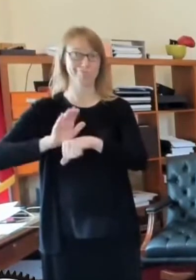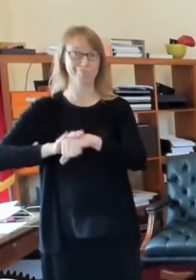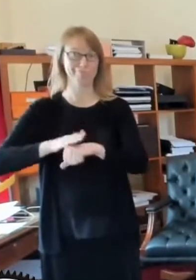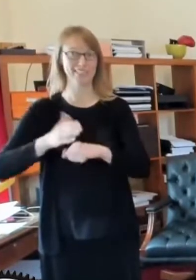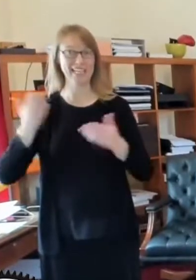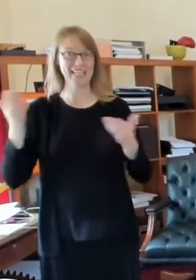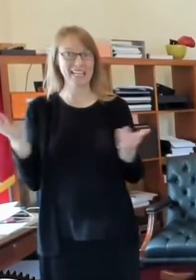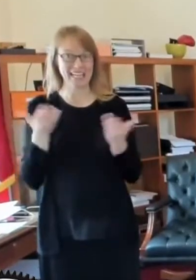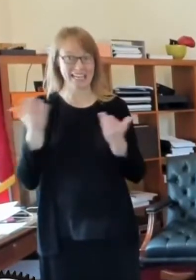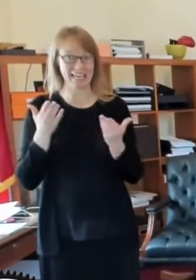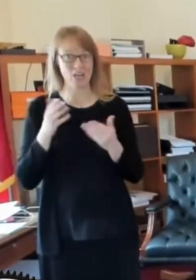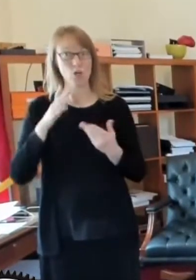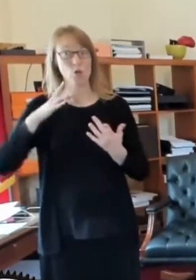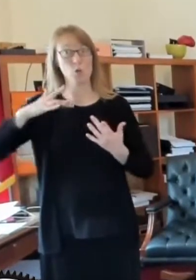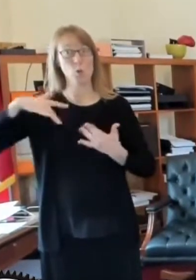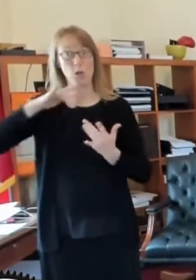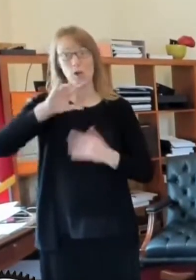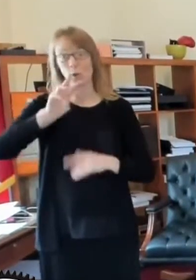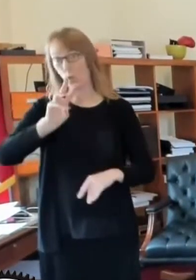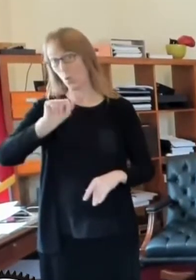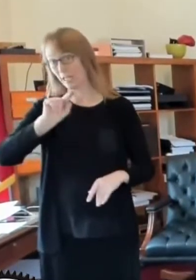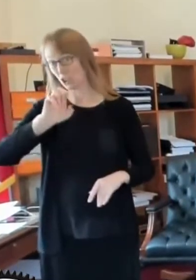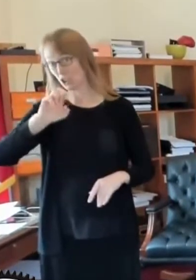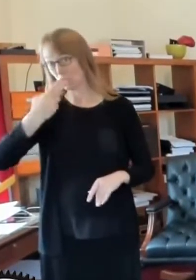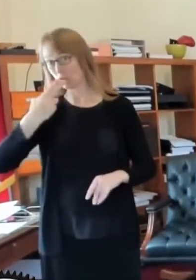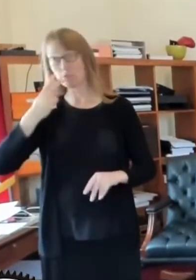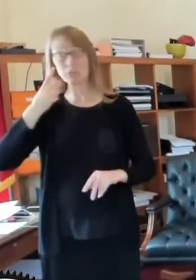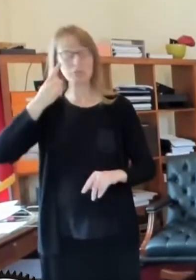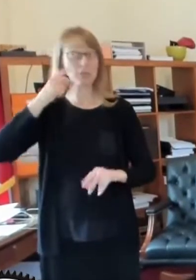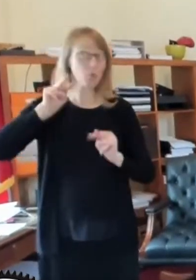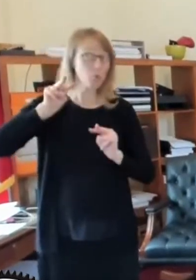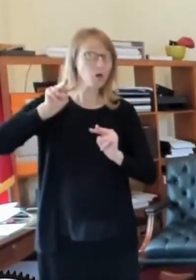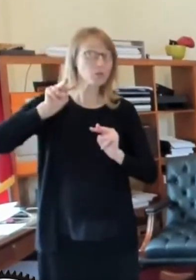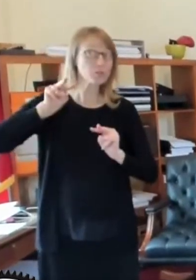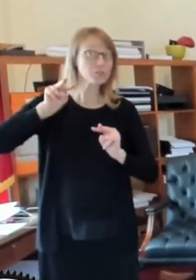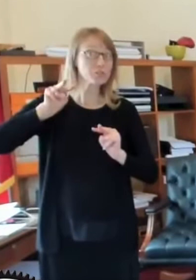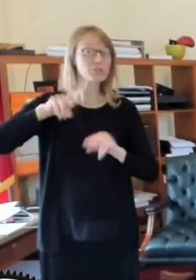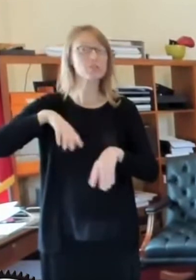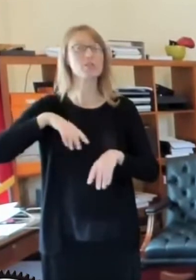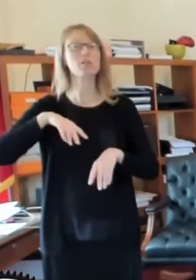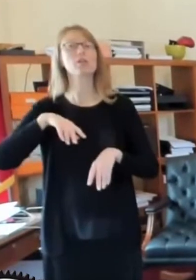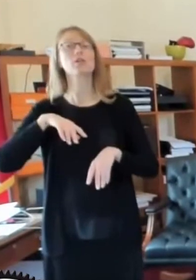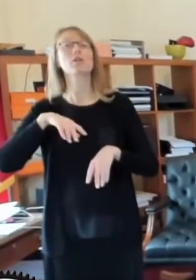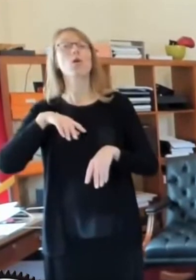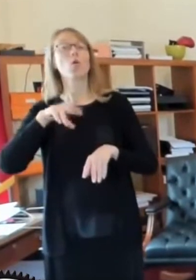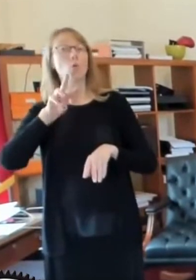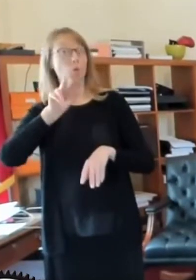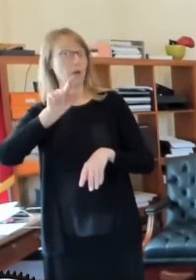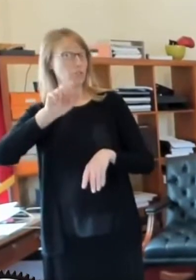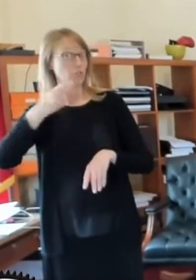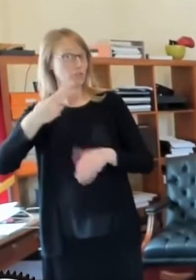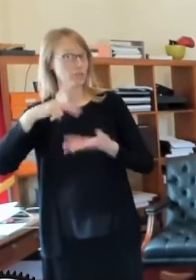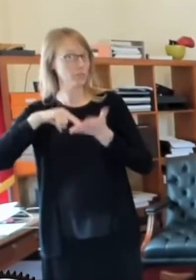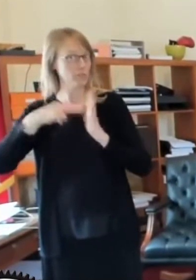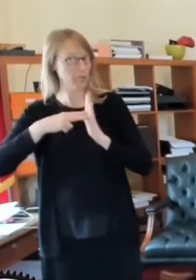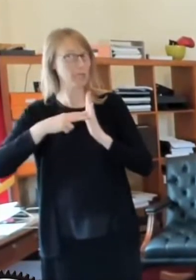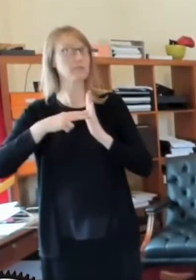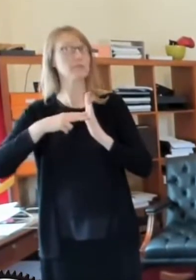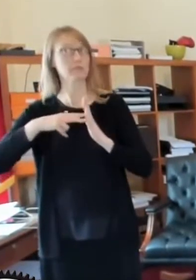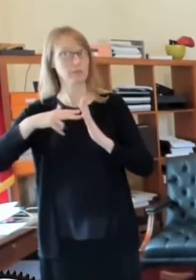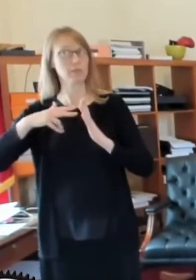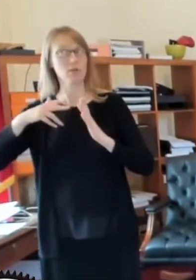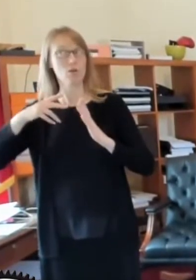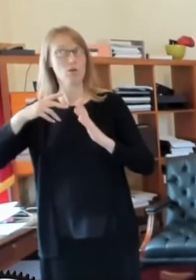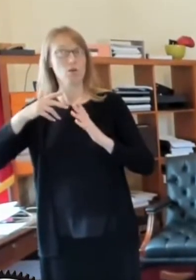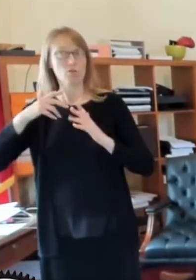here in the city of St. Louis. It's a watch, not a warning. You know, the watch is where conditions are right for a tornado to occur.